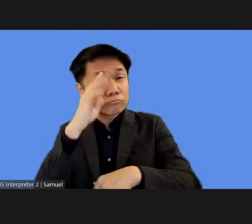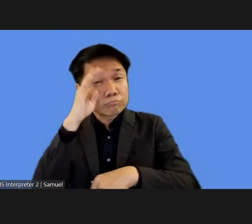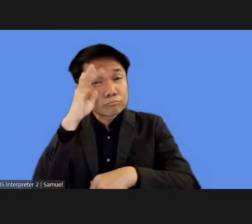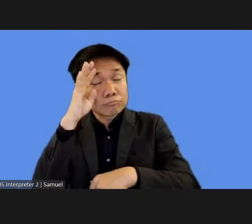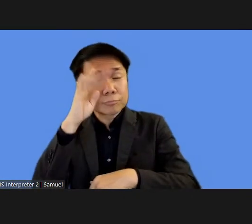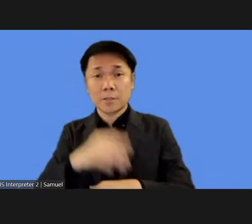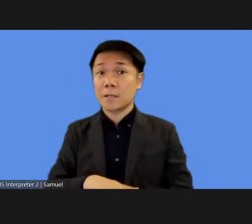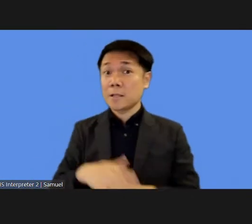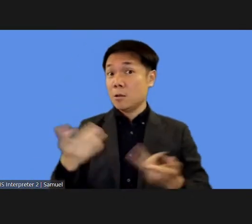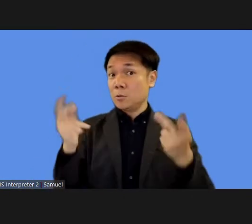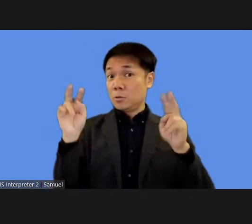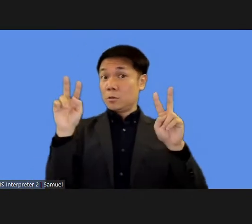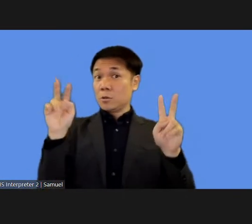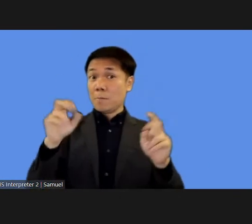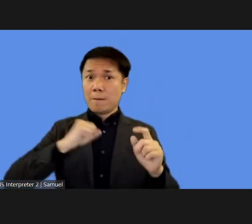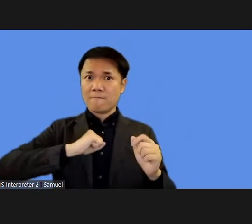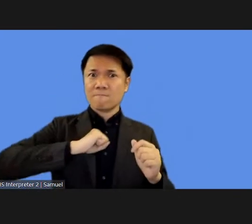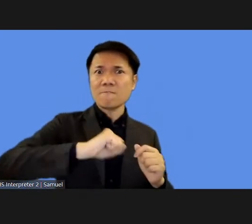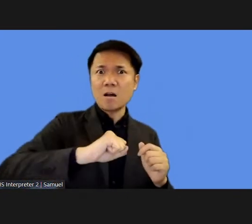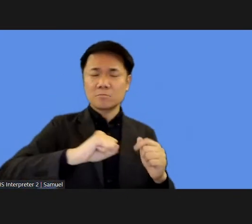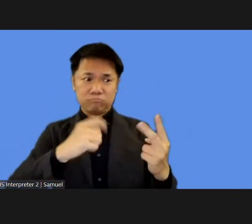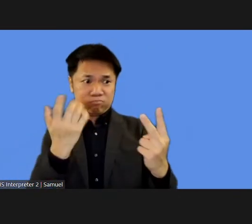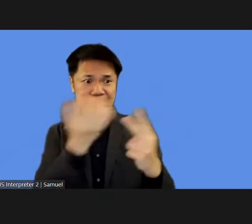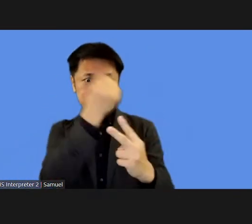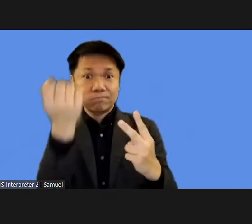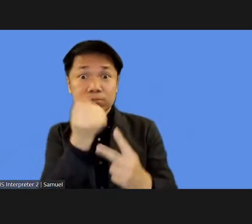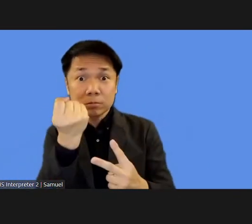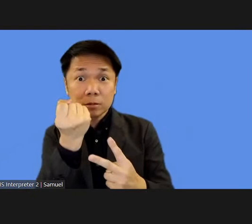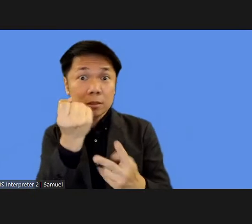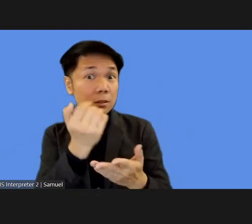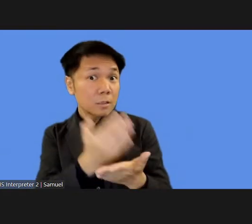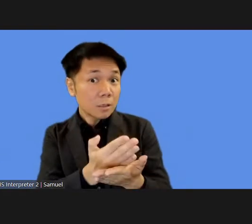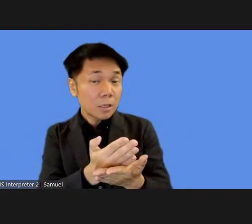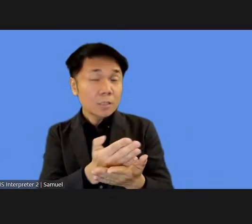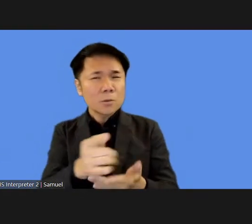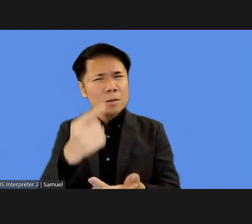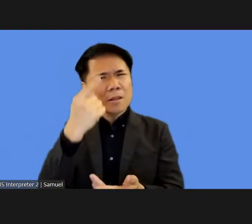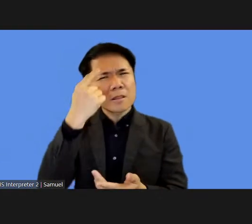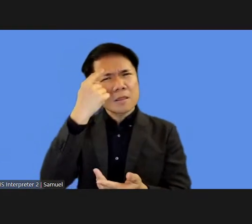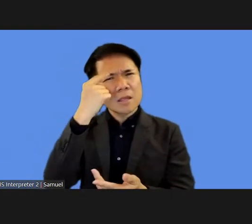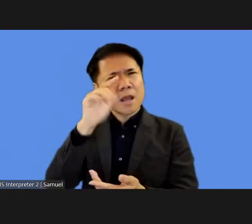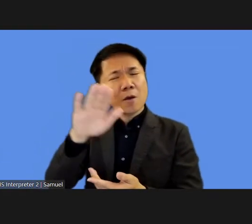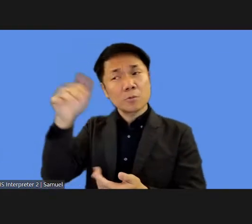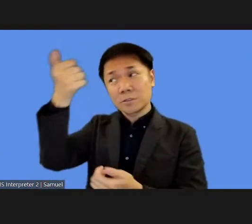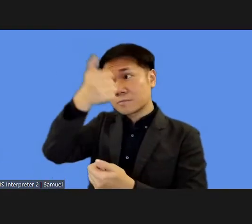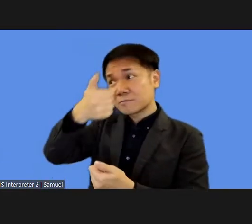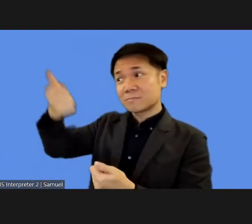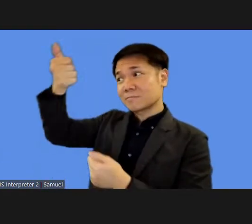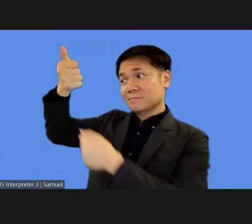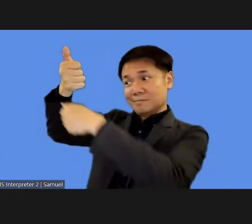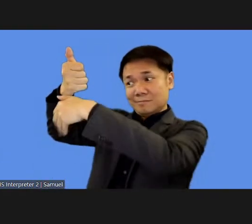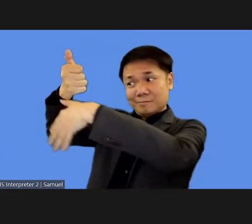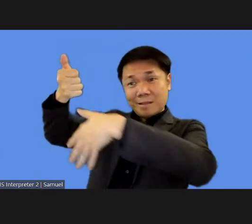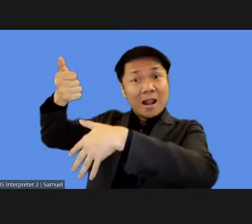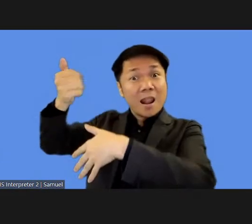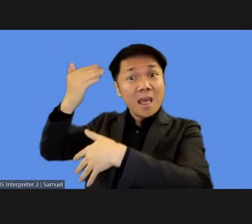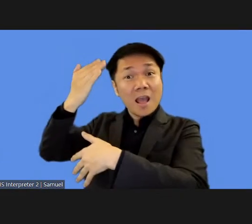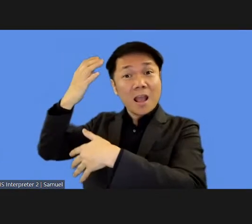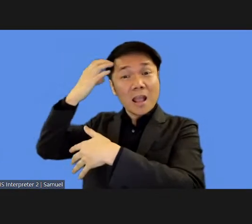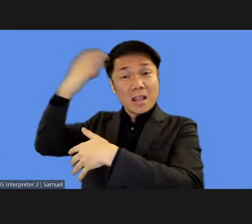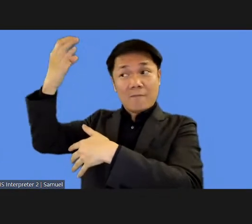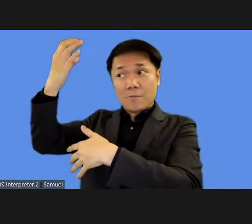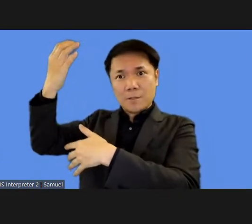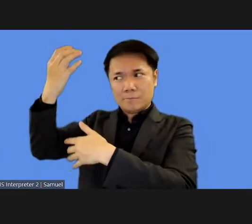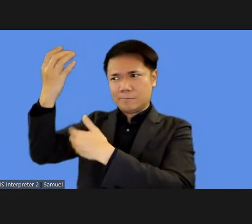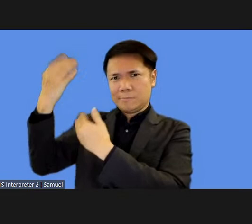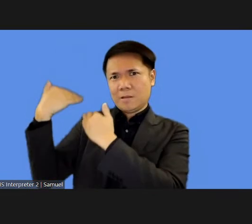what are the challenges you are facing on your relation with central government. This will help us really craft the message. Let me start